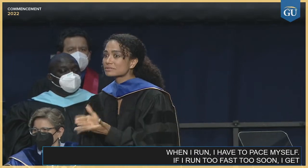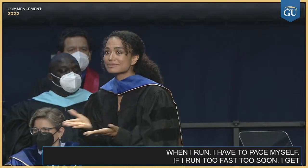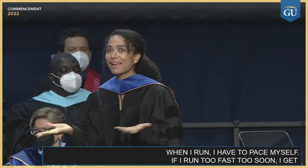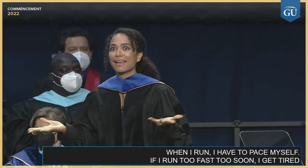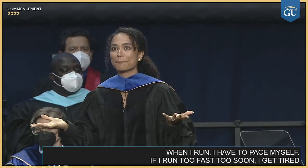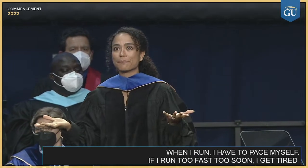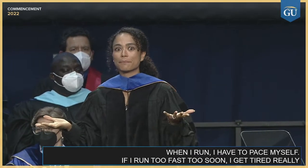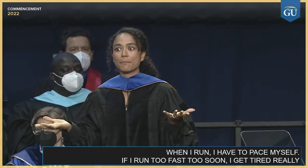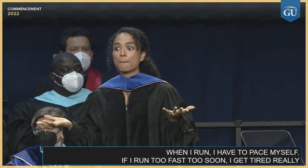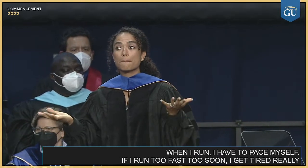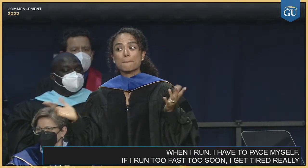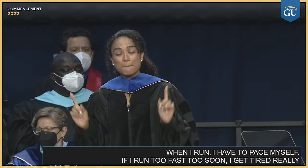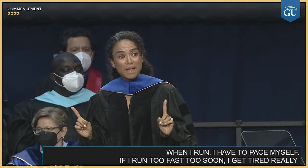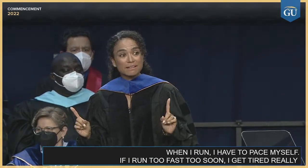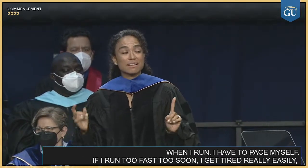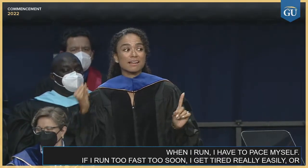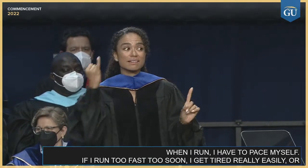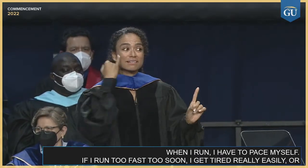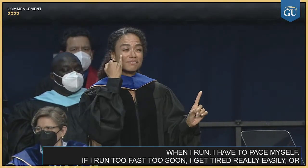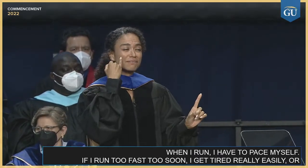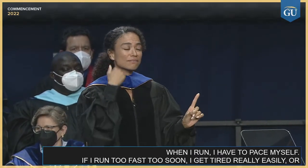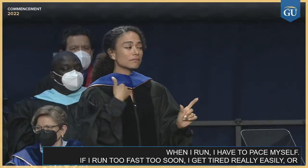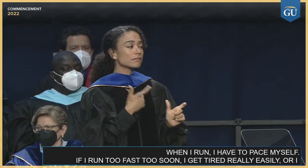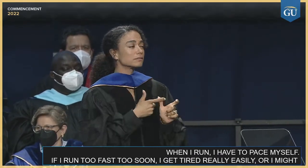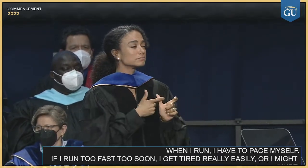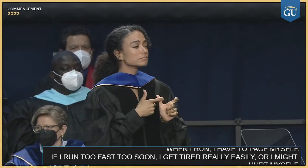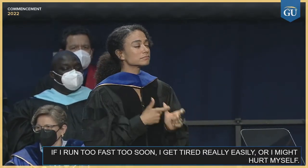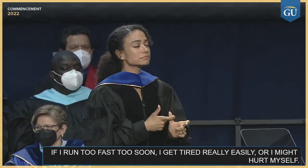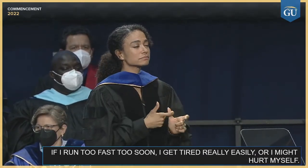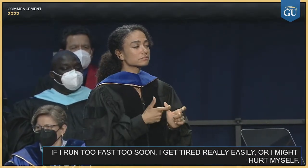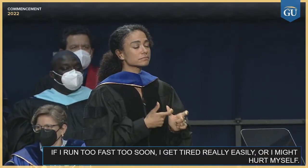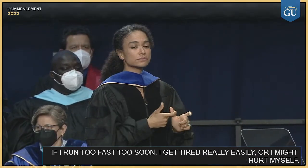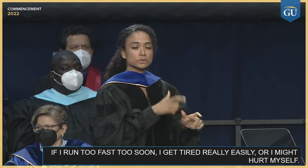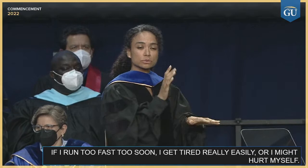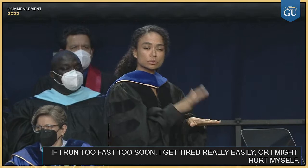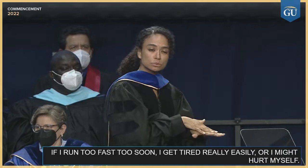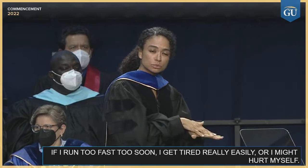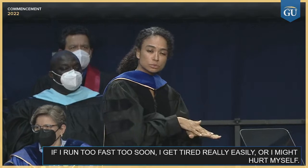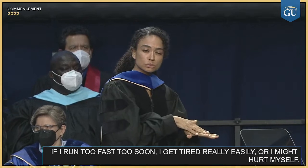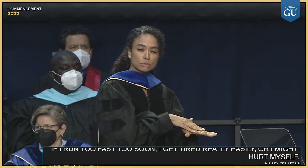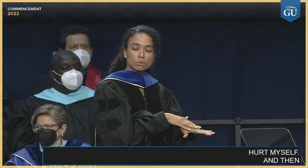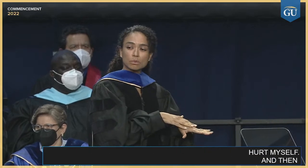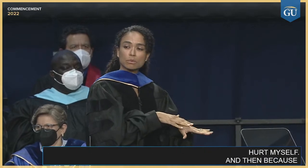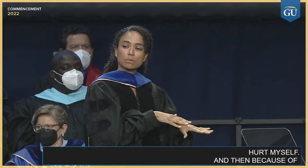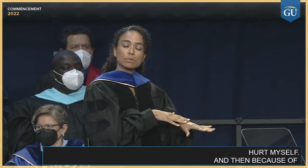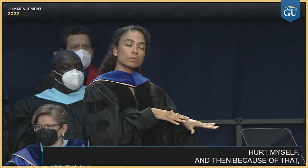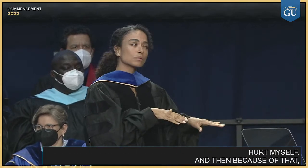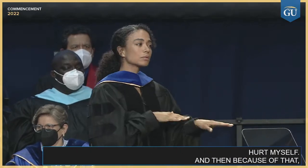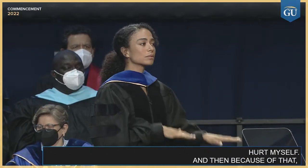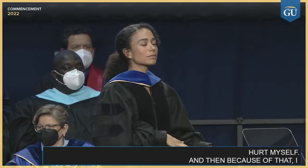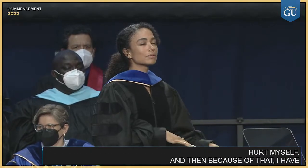And then, because of that, I have to stop before I'm actually ready to stop. But if I run at too slow of a